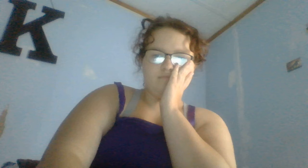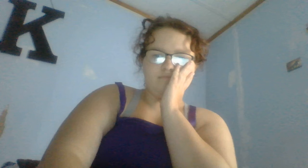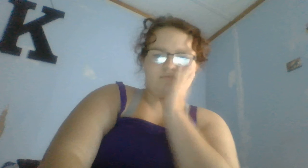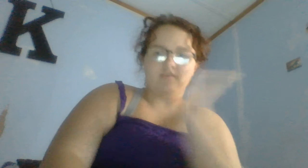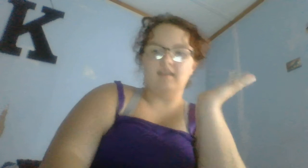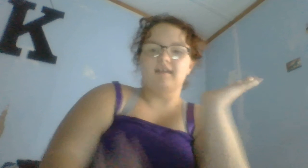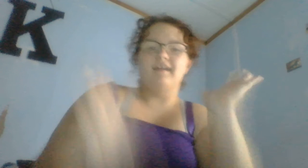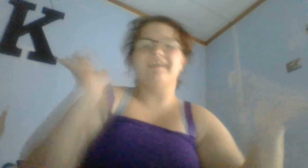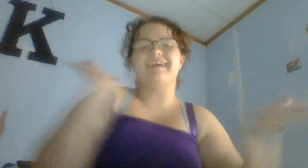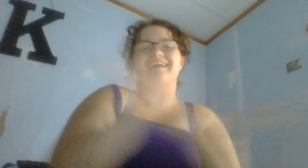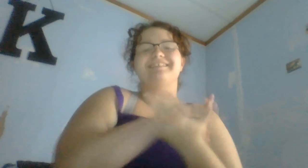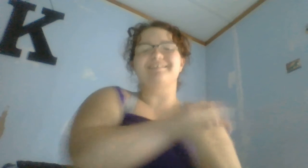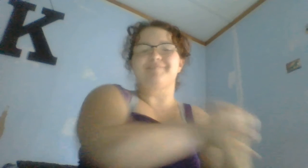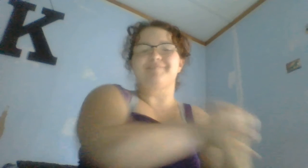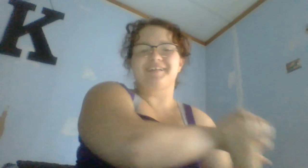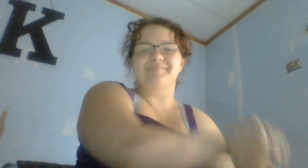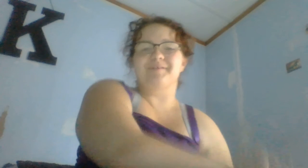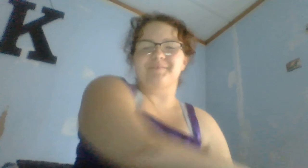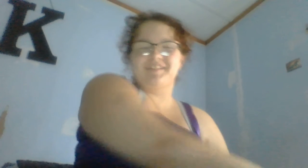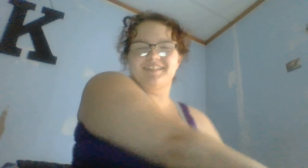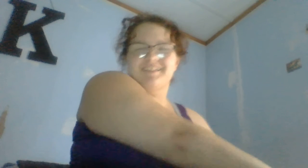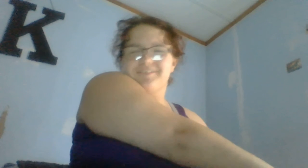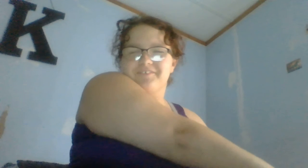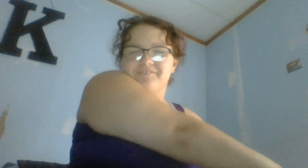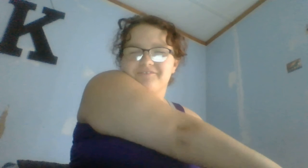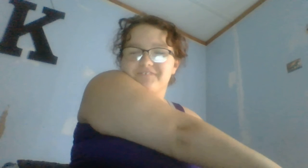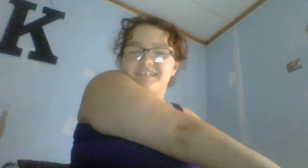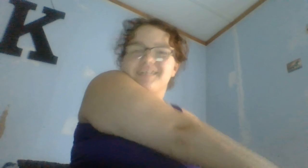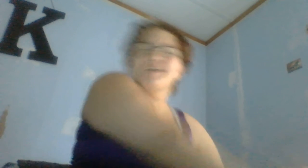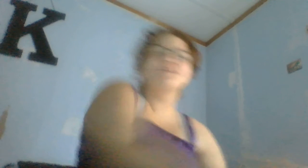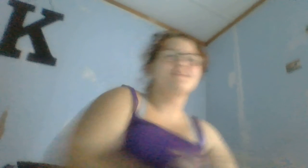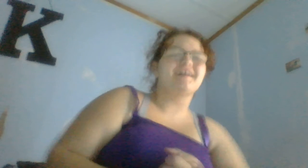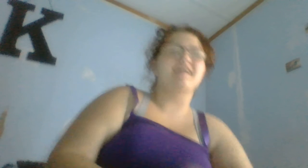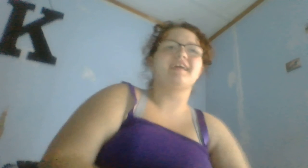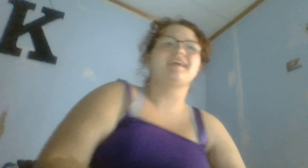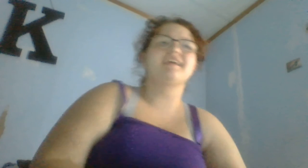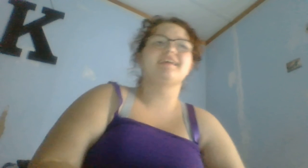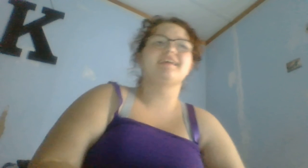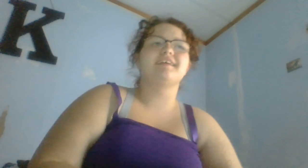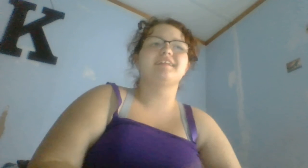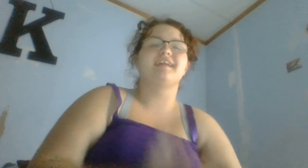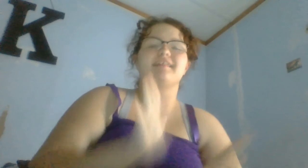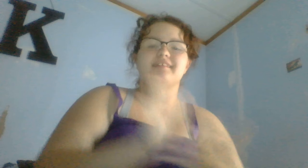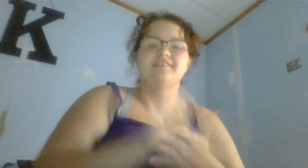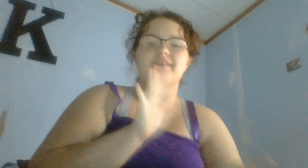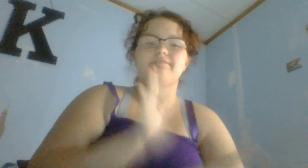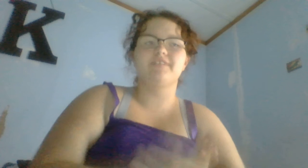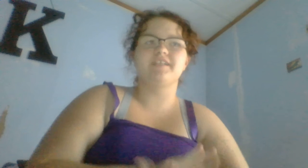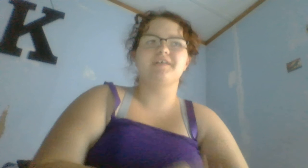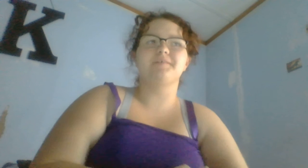hey guys it's me coming back with another video and this video